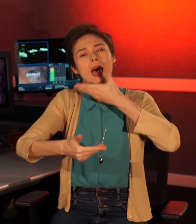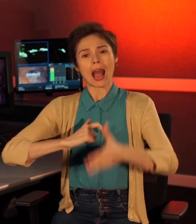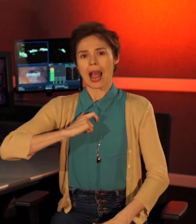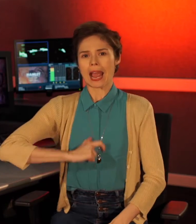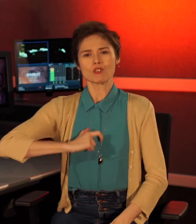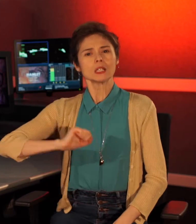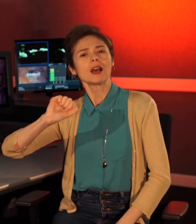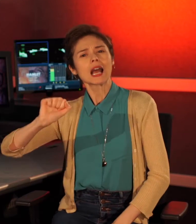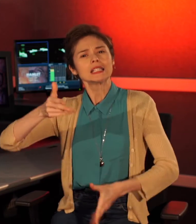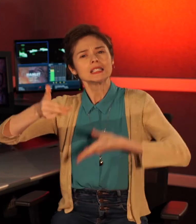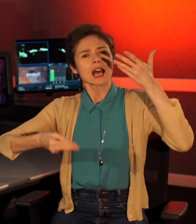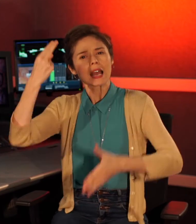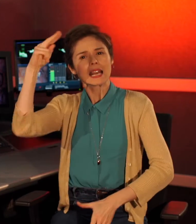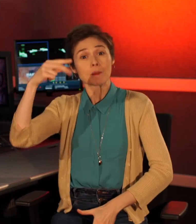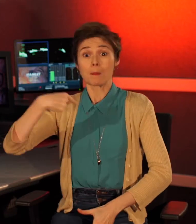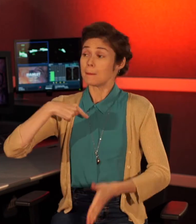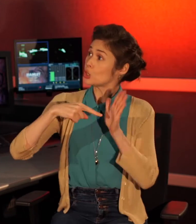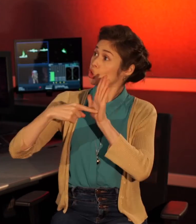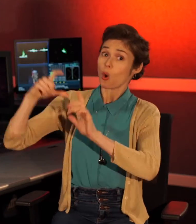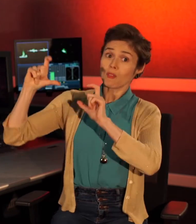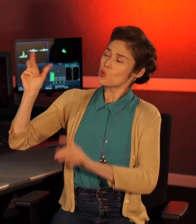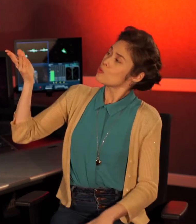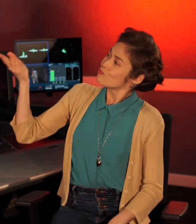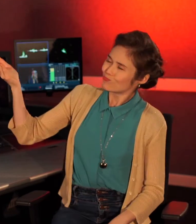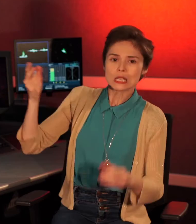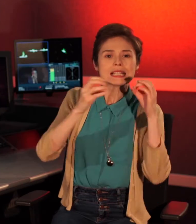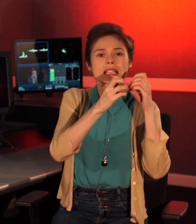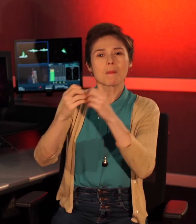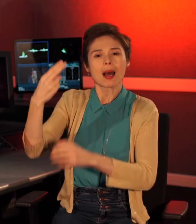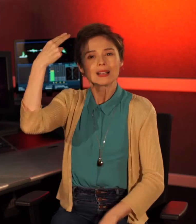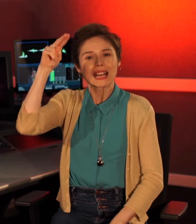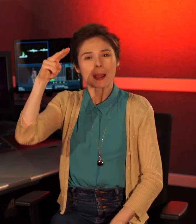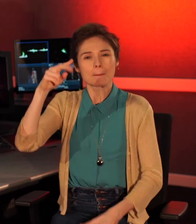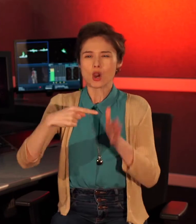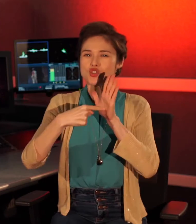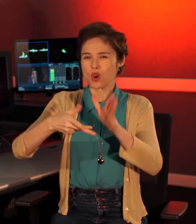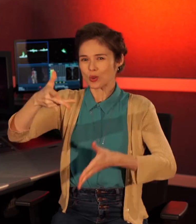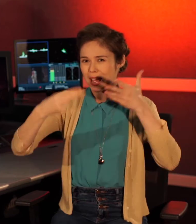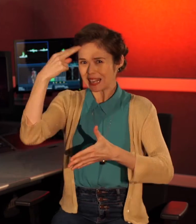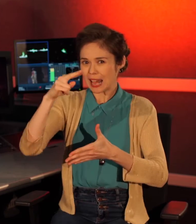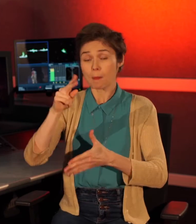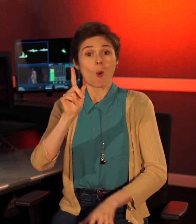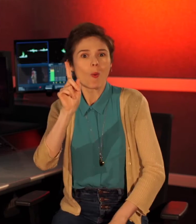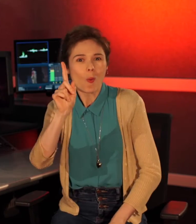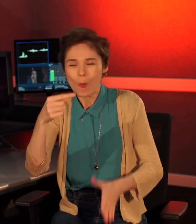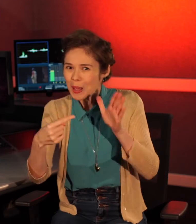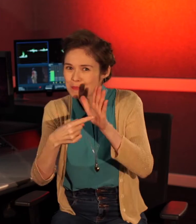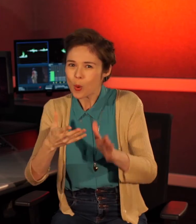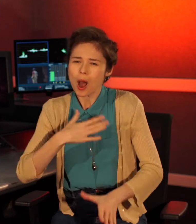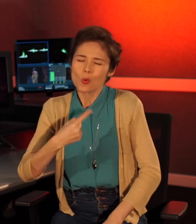First of all, I'm going to run through the characters in the play. I'm going to show you a photo of each character, fingerspell their name, and then